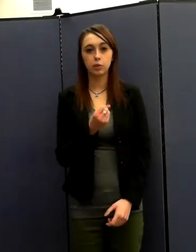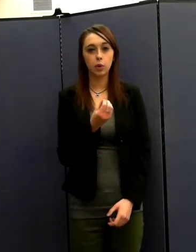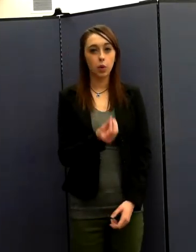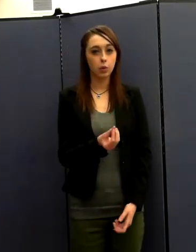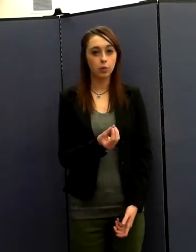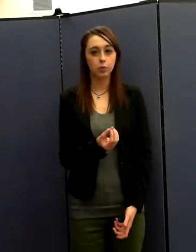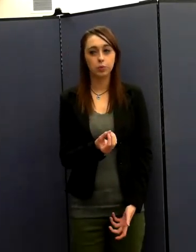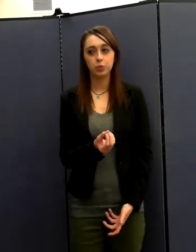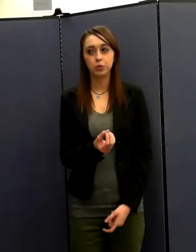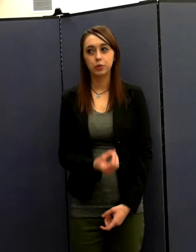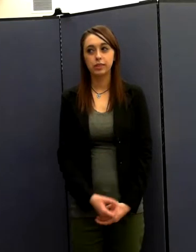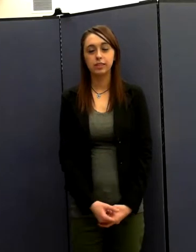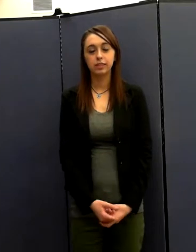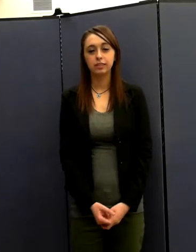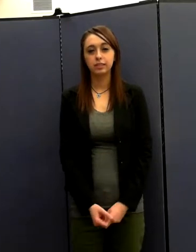So